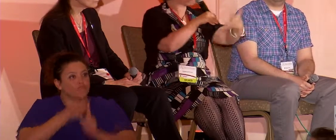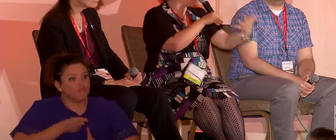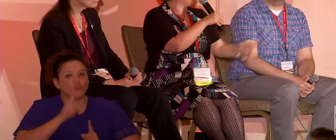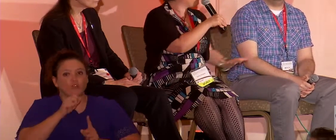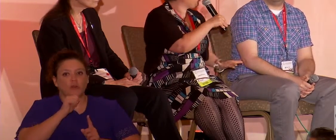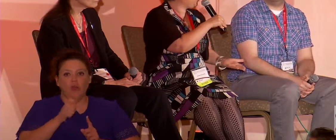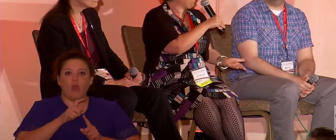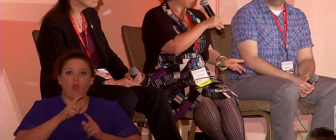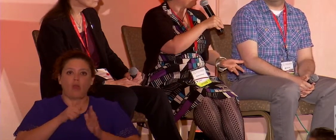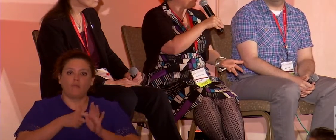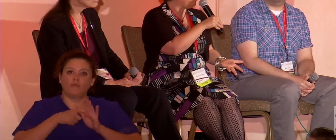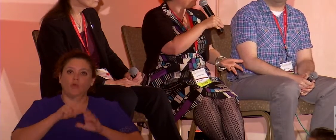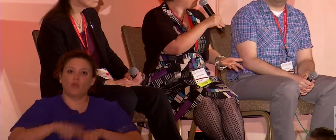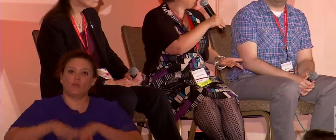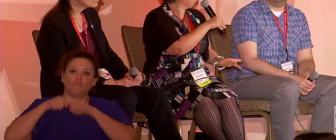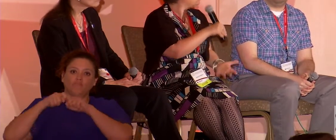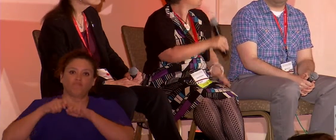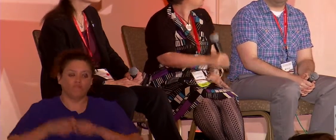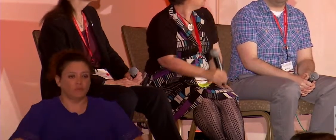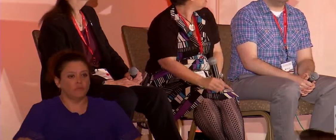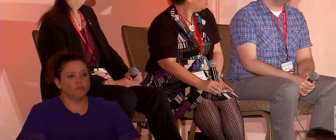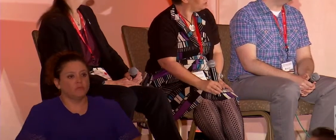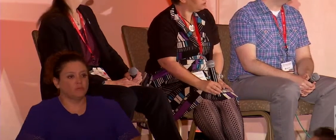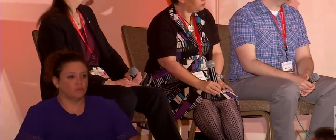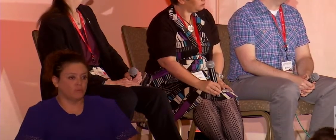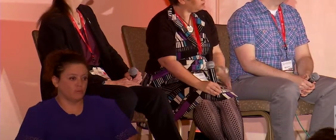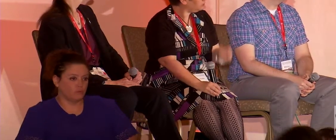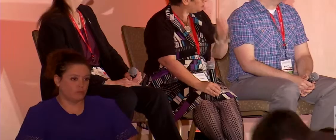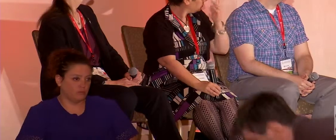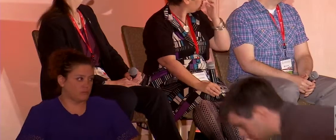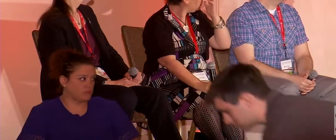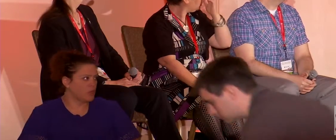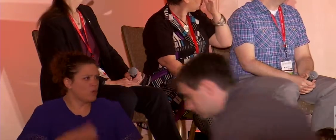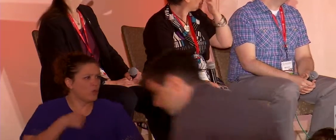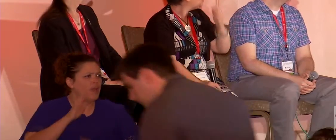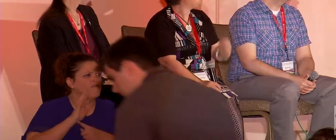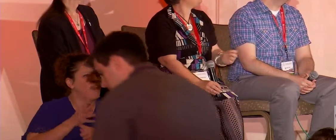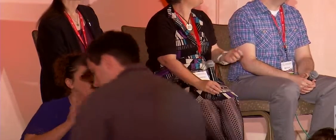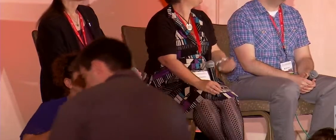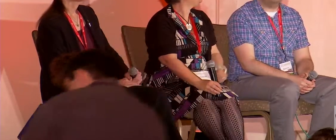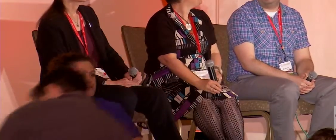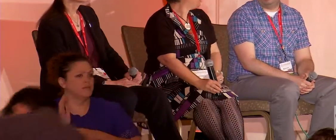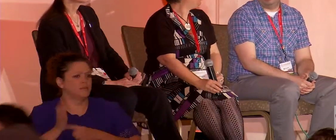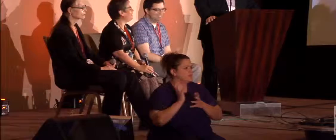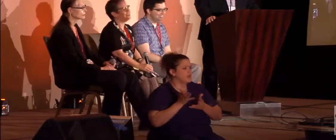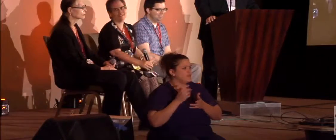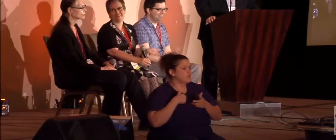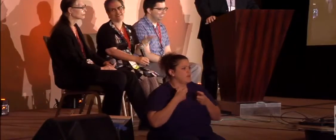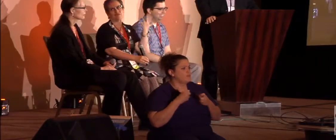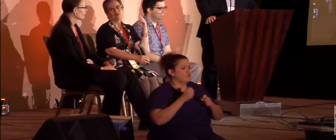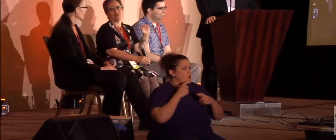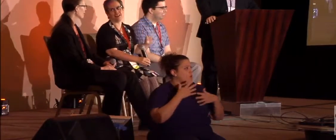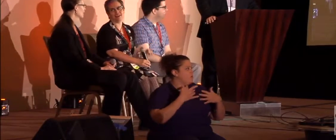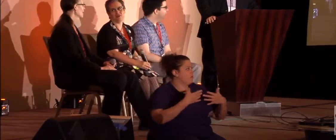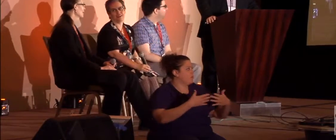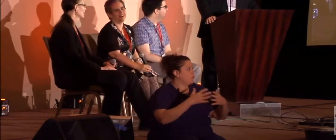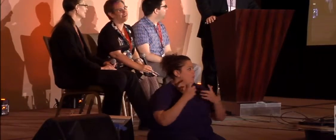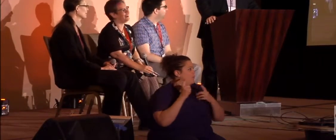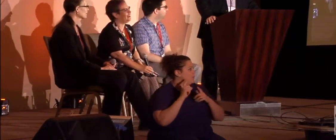not on that project, when we're not on that bus together. So I think we've got about 5 minutes left, so I'm gonna try to get through as many of these questions as I